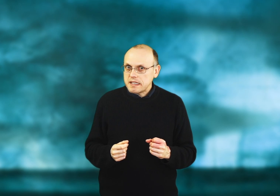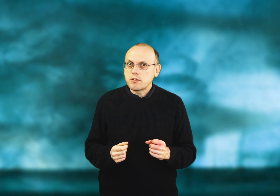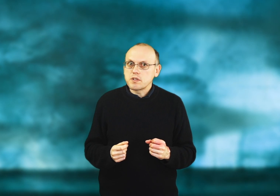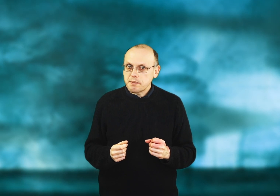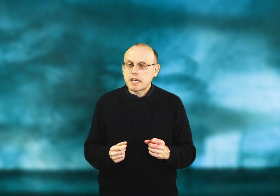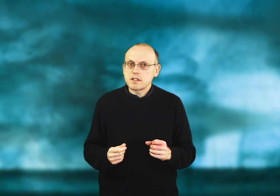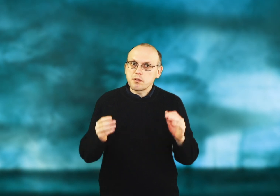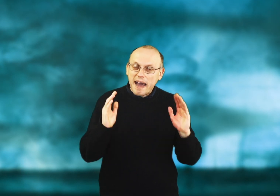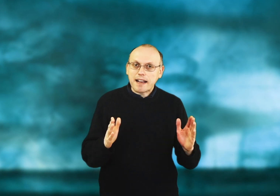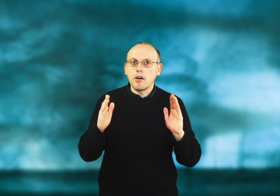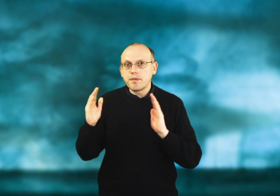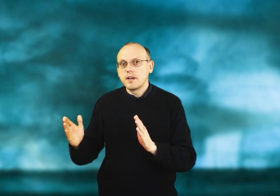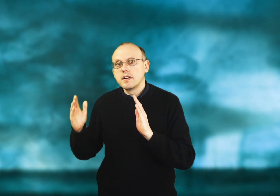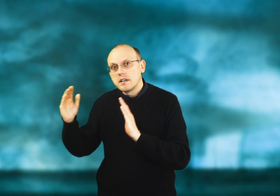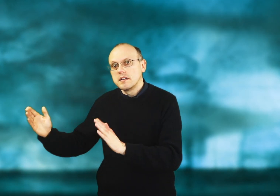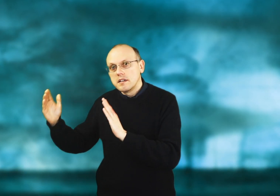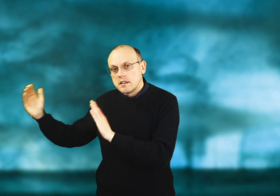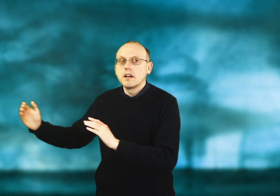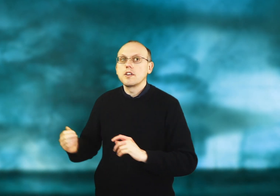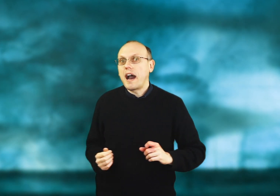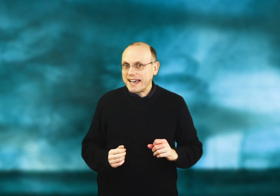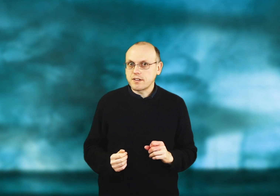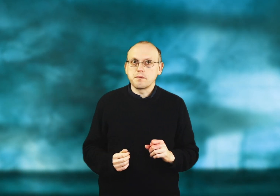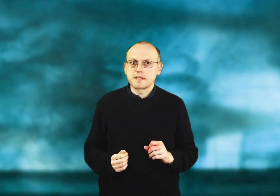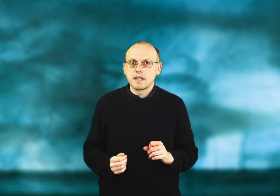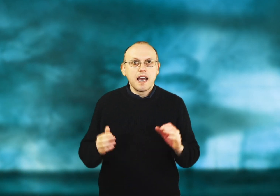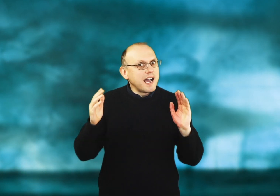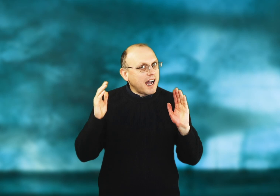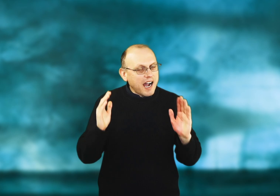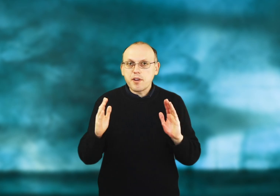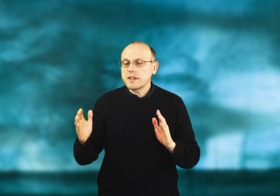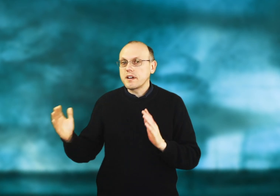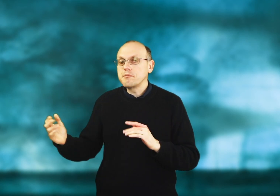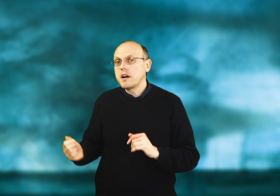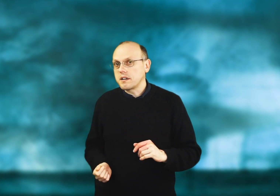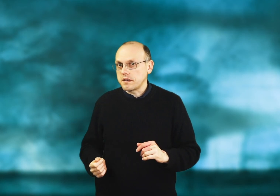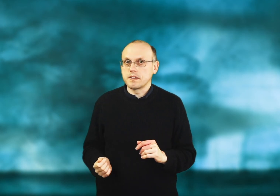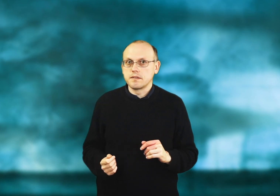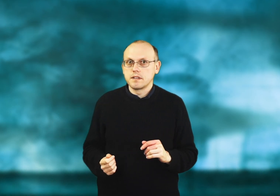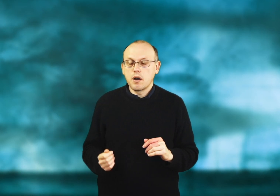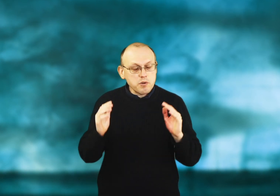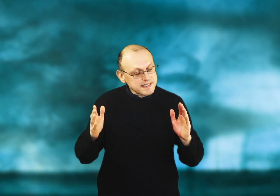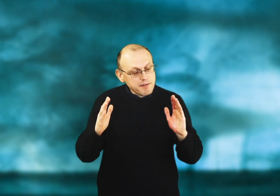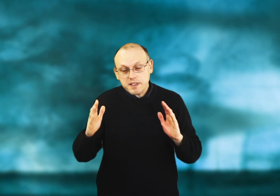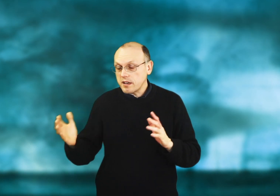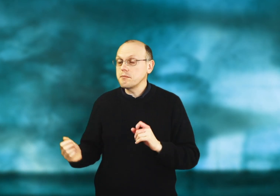use semicolons to mark off your items. Have the reader in mind. Always have the reader in